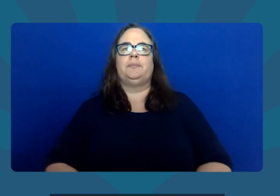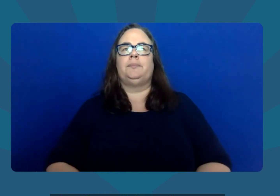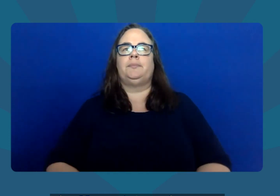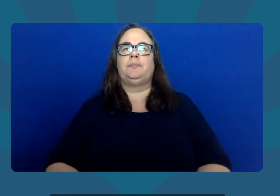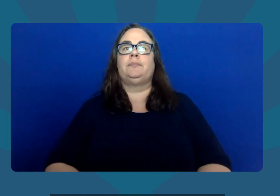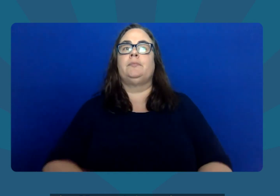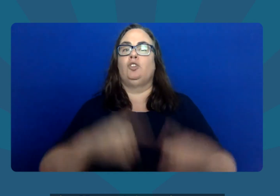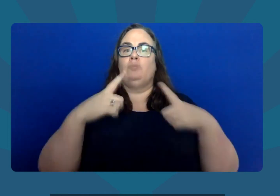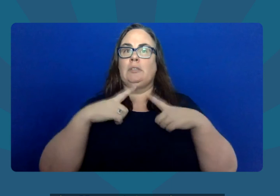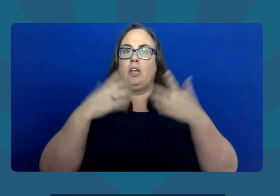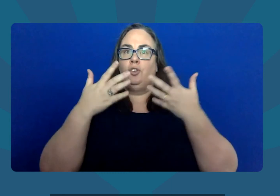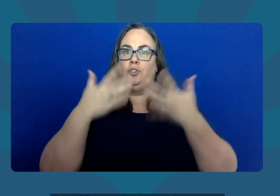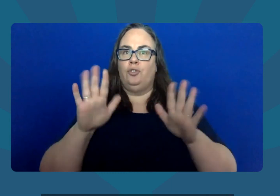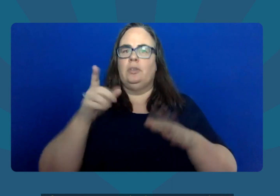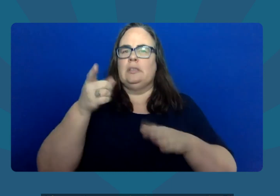enforcement.